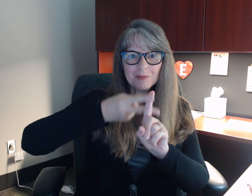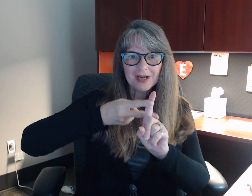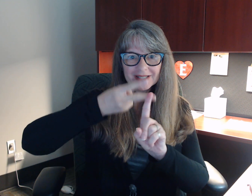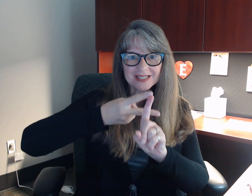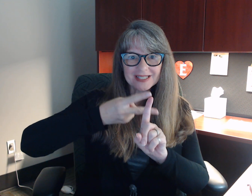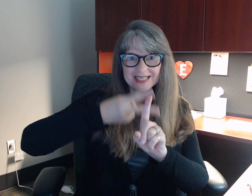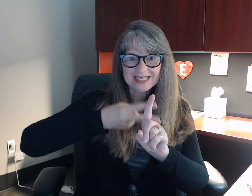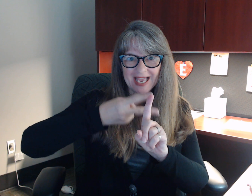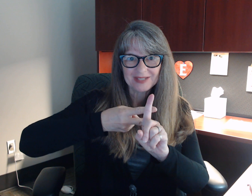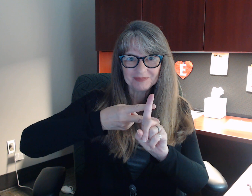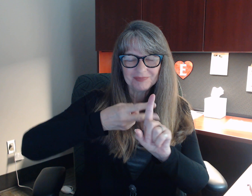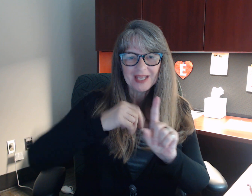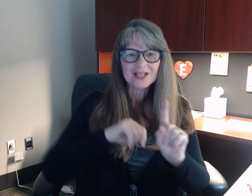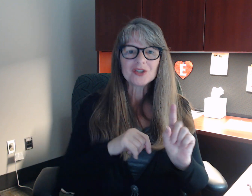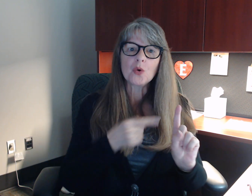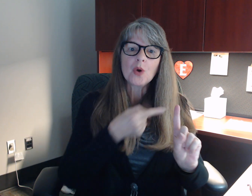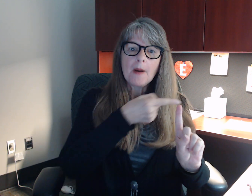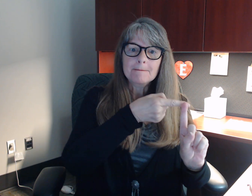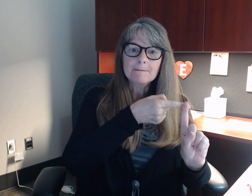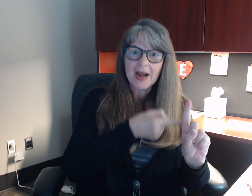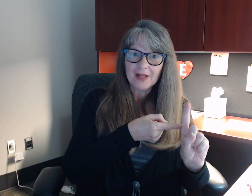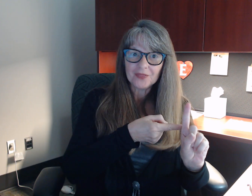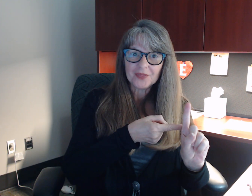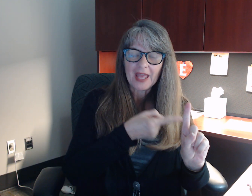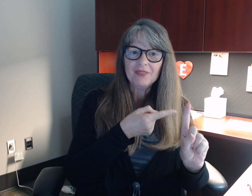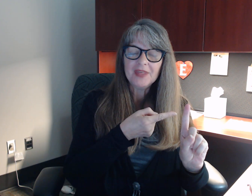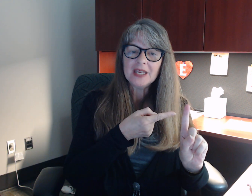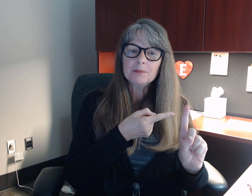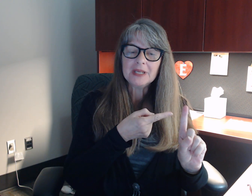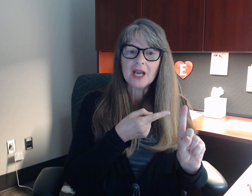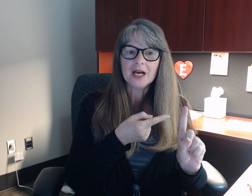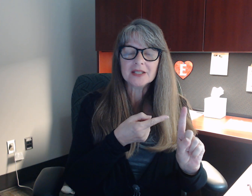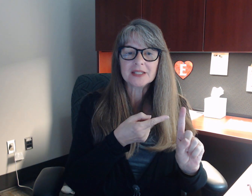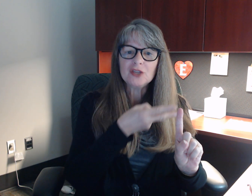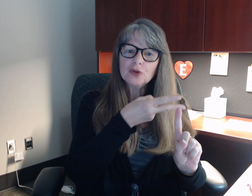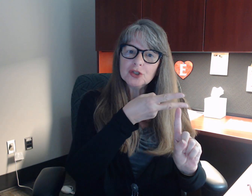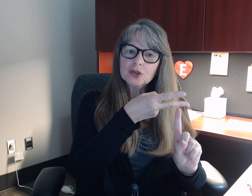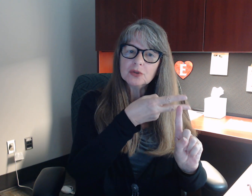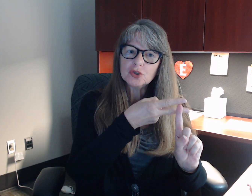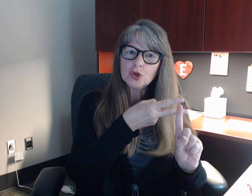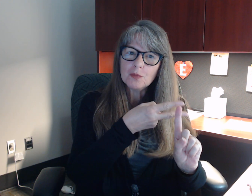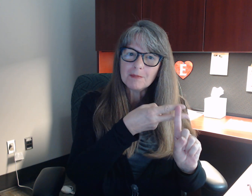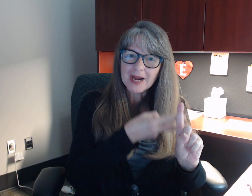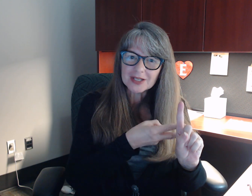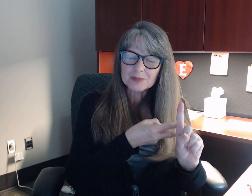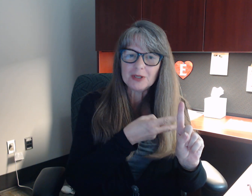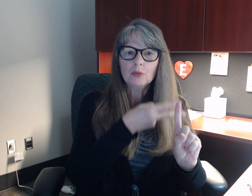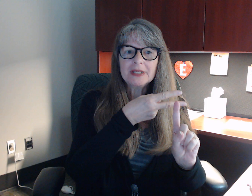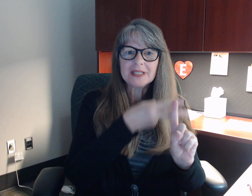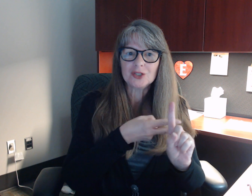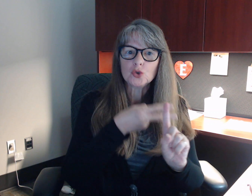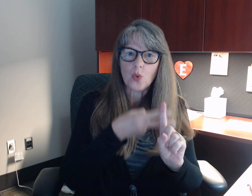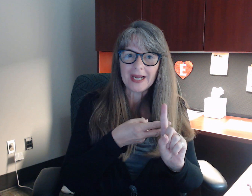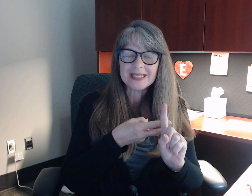months, they said. So month, and then because you can do 2 months, but normally it's done twice